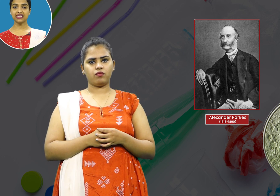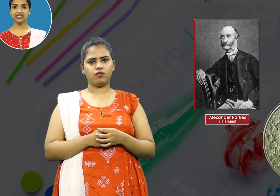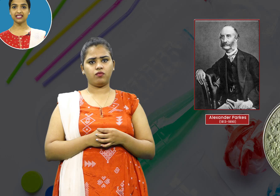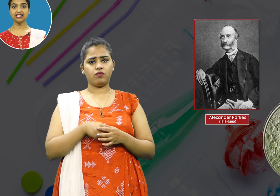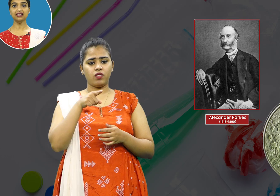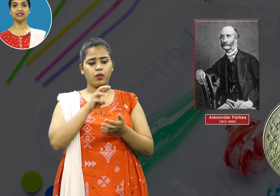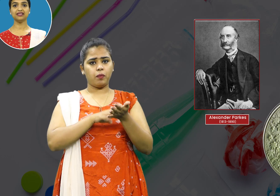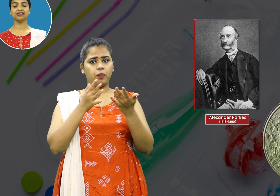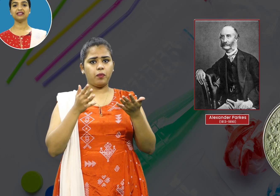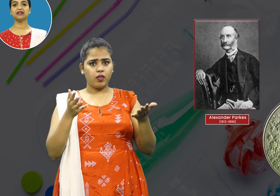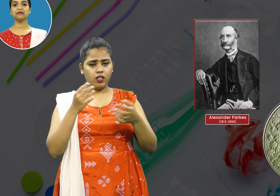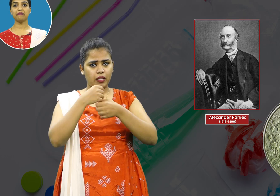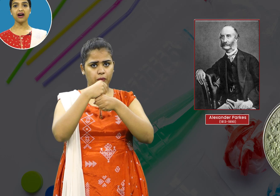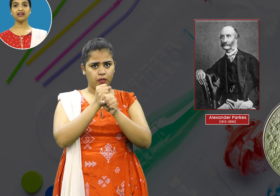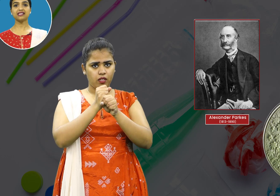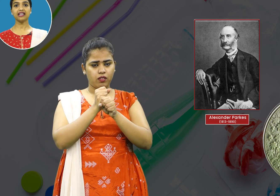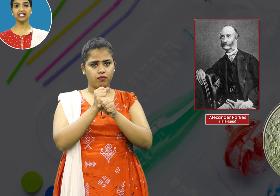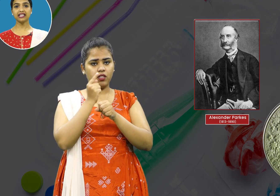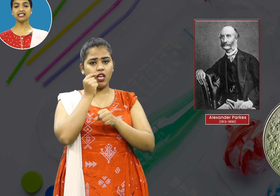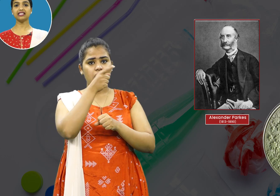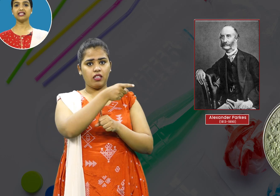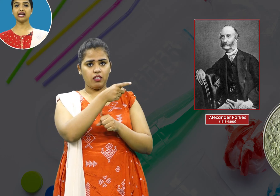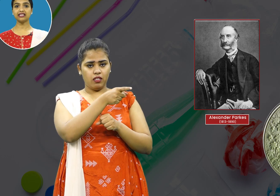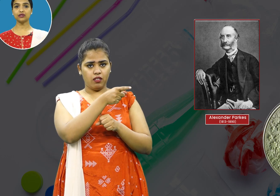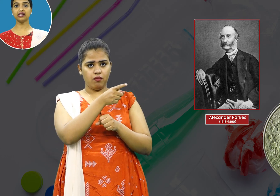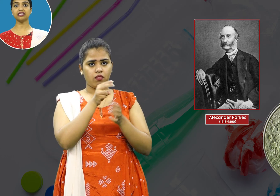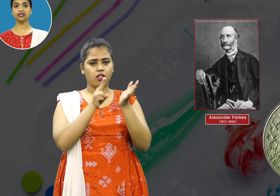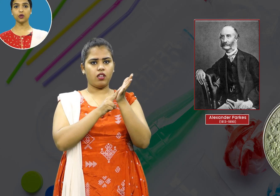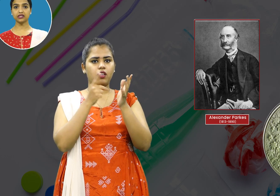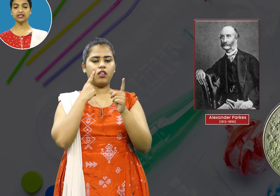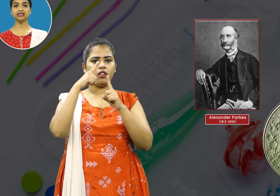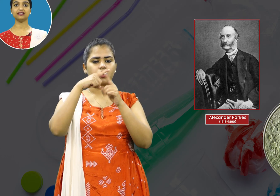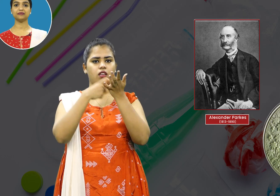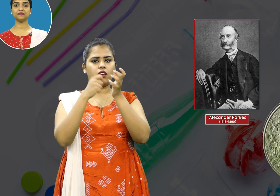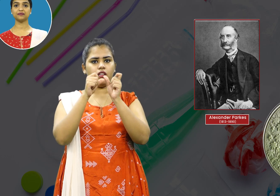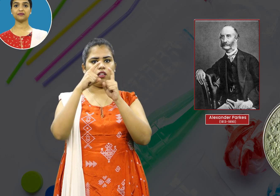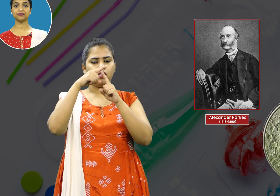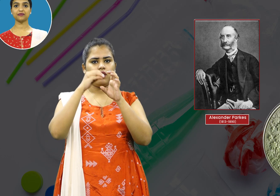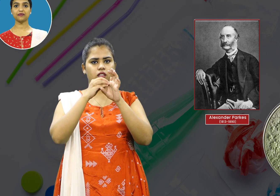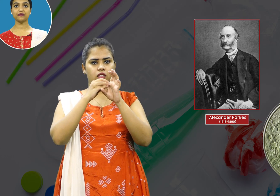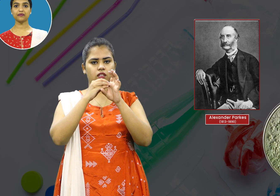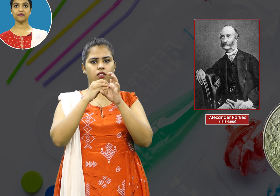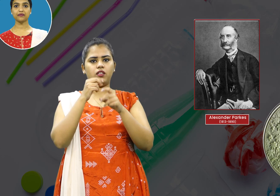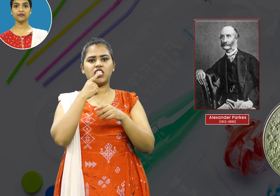this material, Parks heated nitrated cotton,